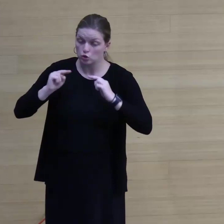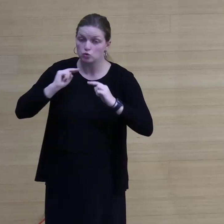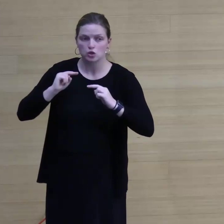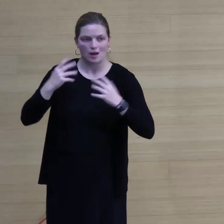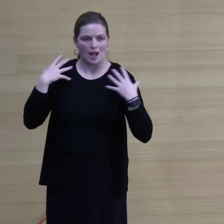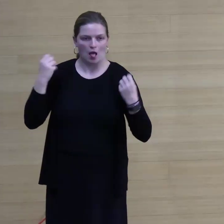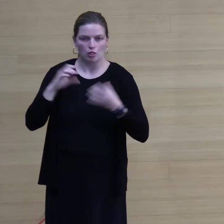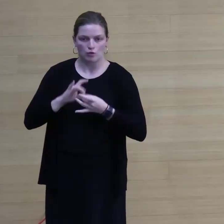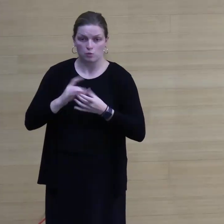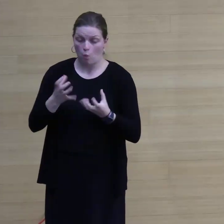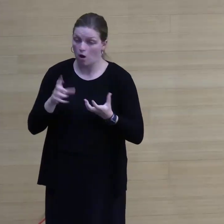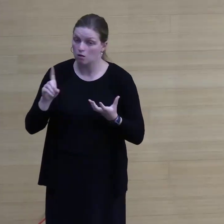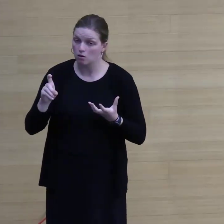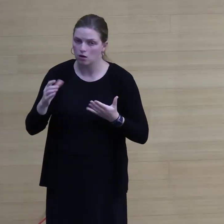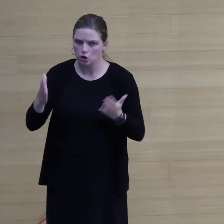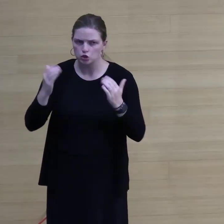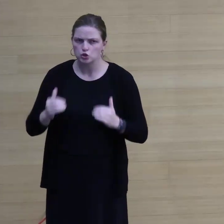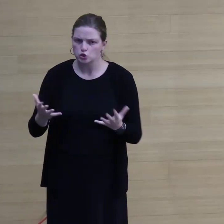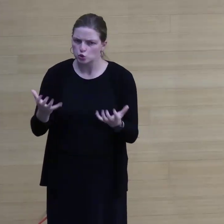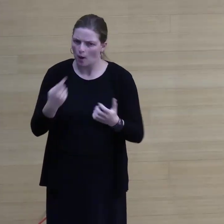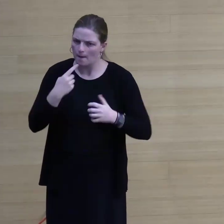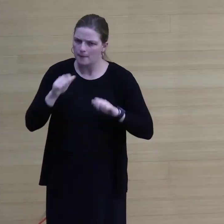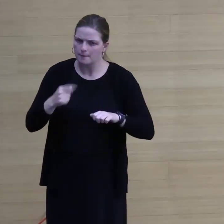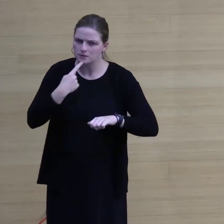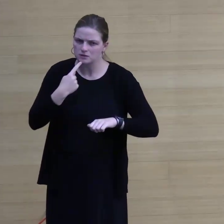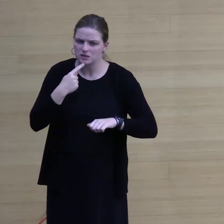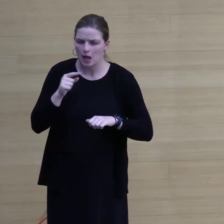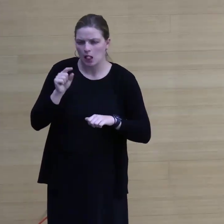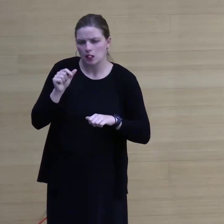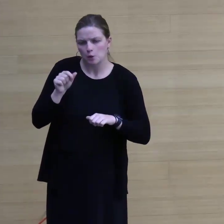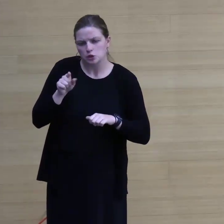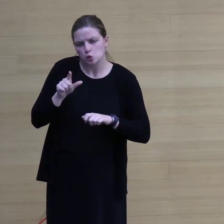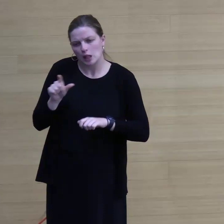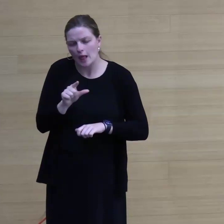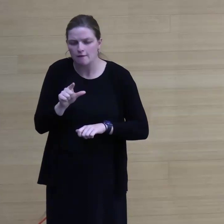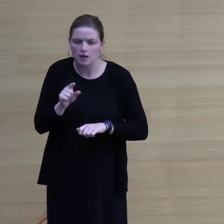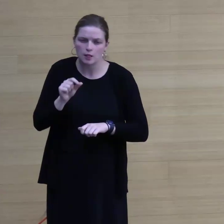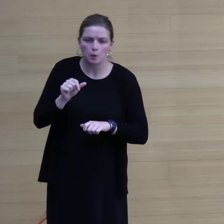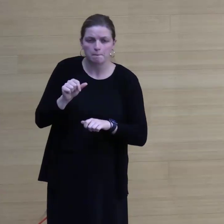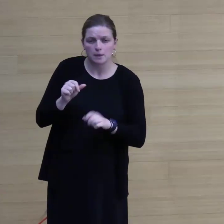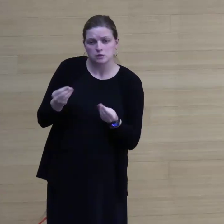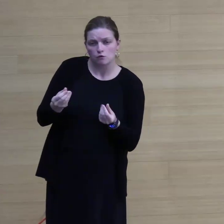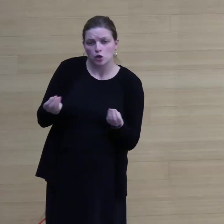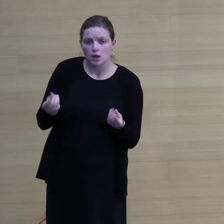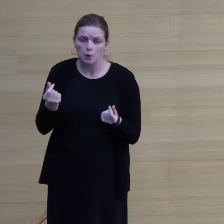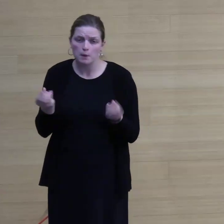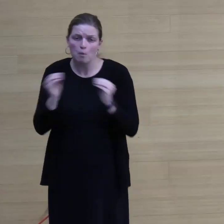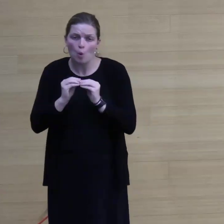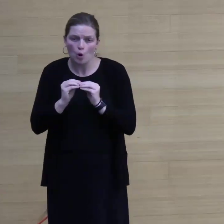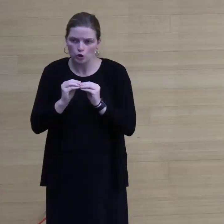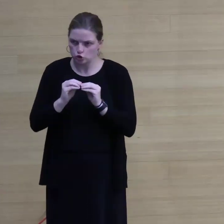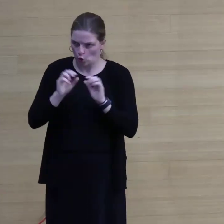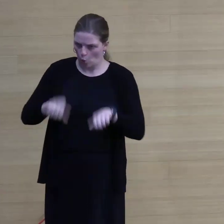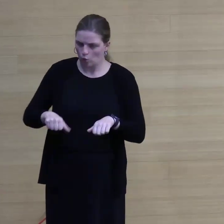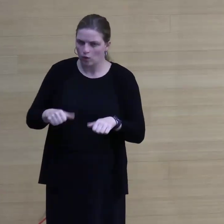healthy relationships? Do you want them to be able to say a little to the left, a little softer, a little more? Do you want them to